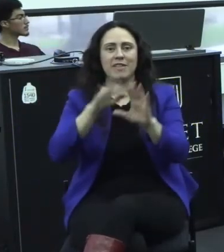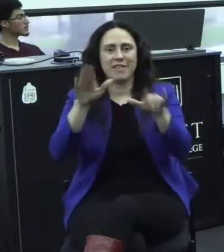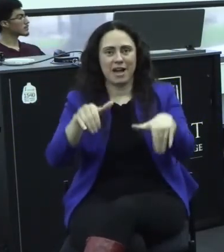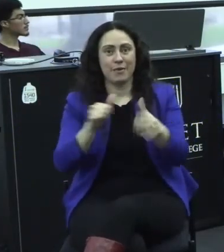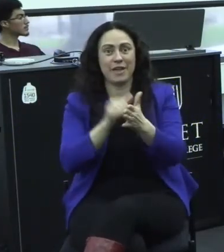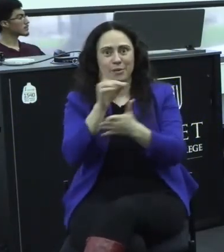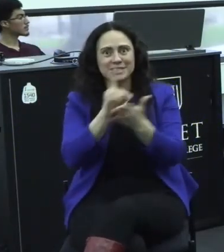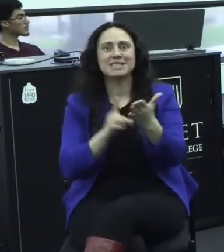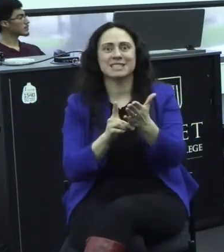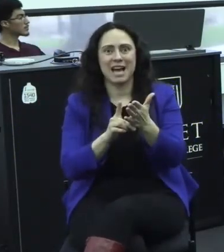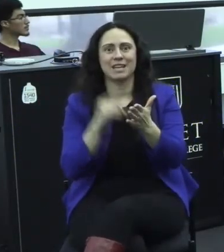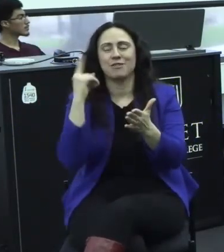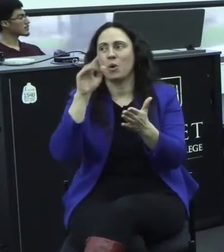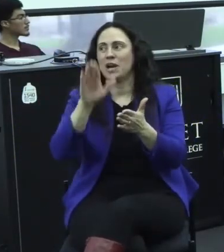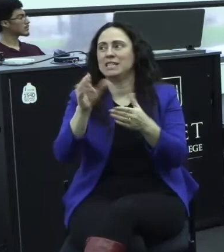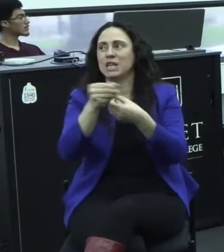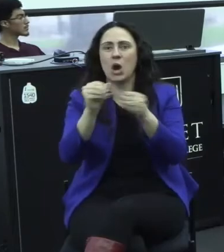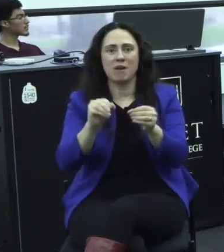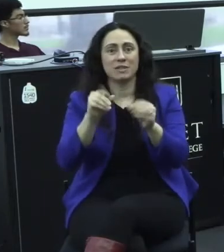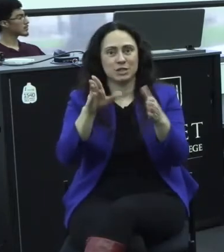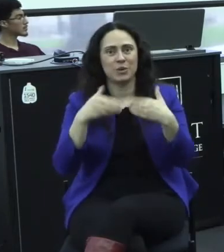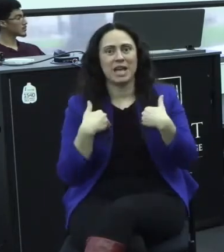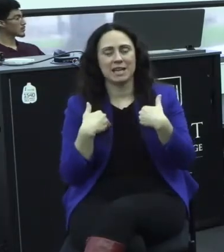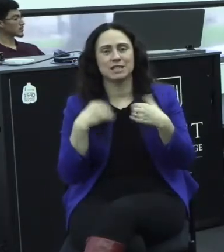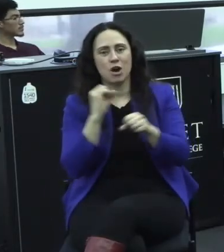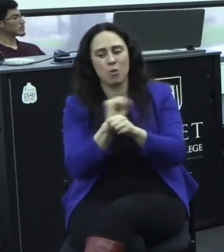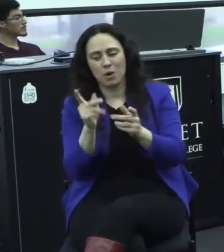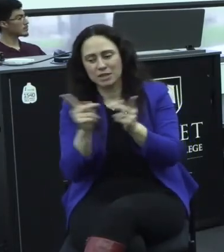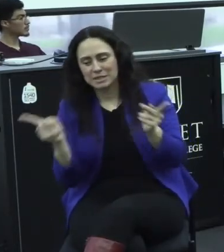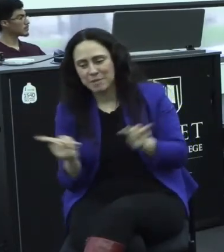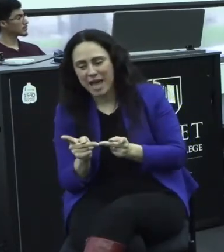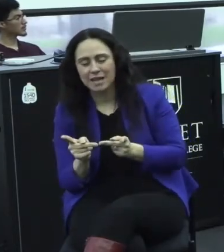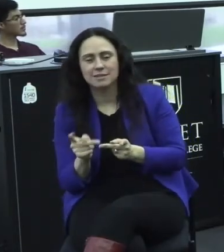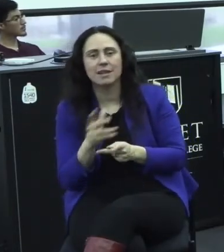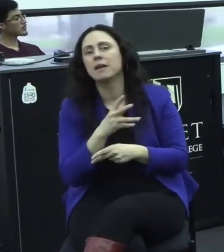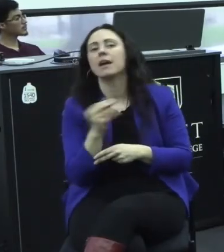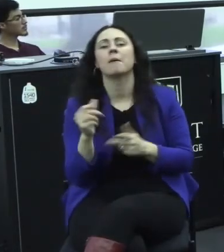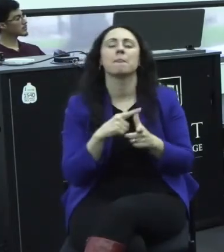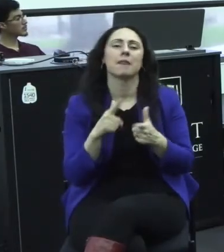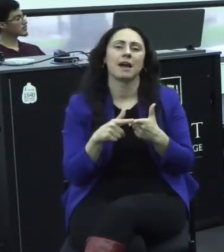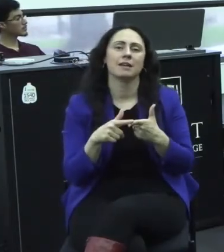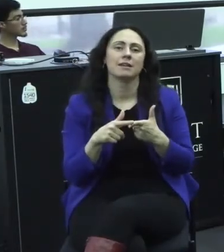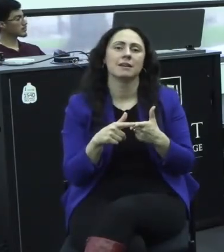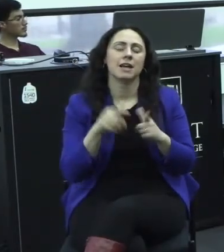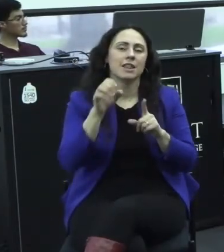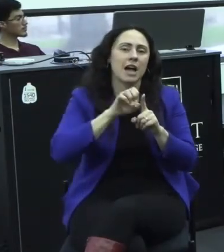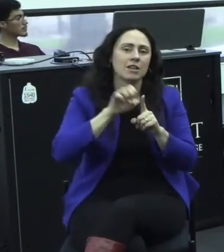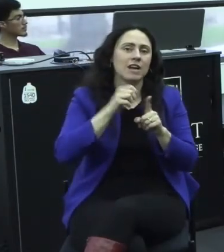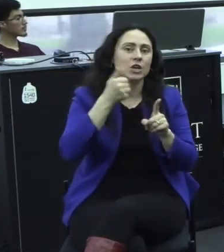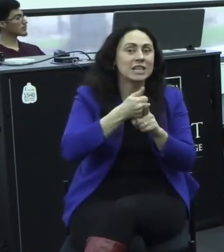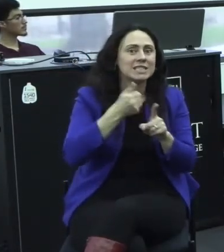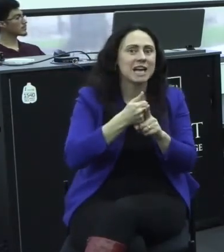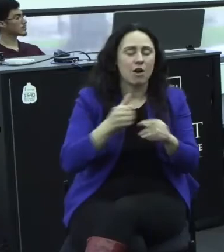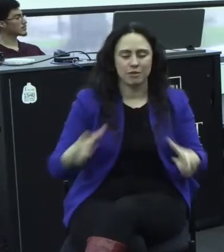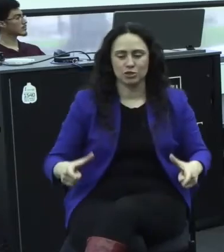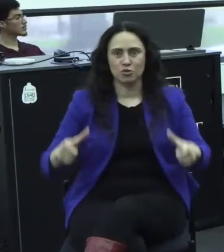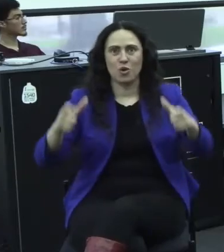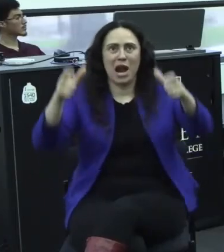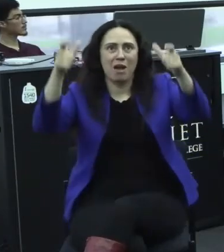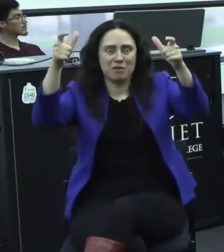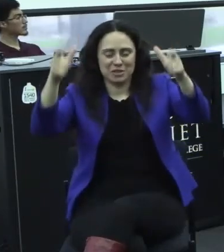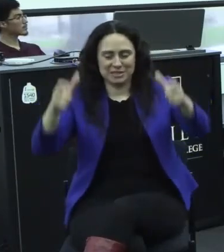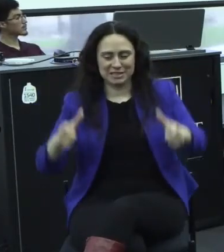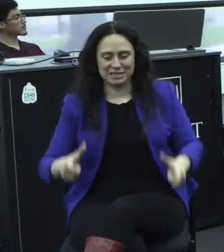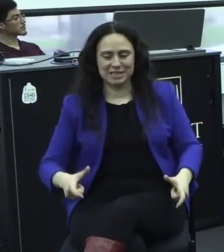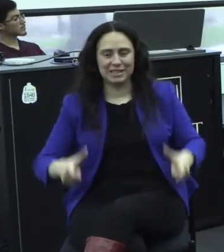as his office, right? So he's got a workspace, and then the elevator itself travels along